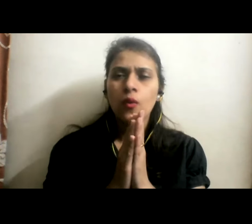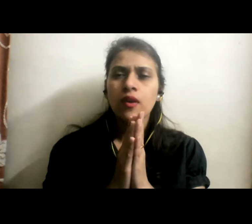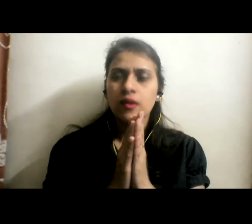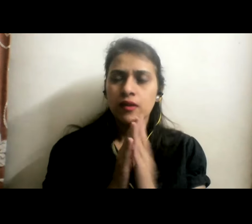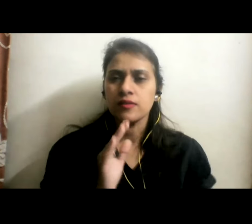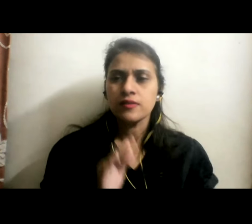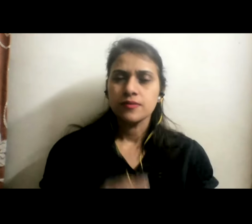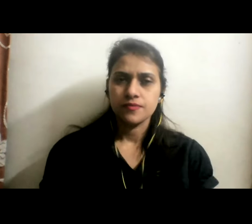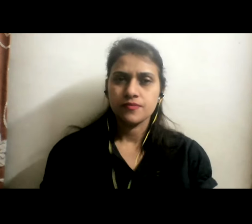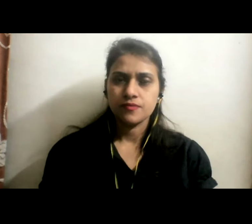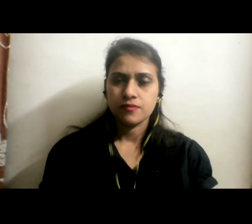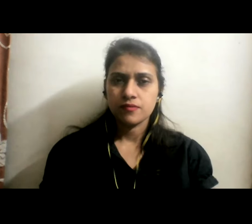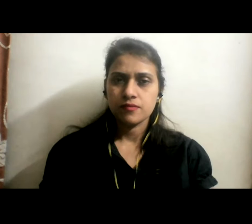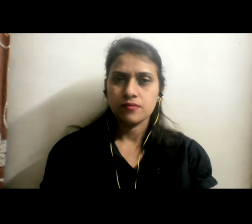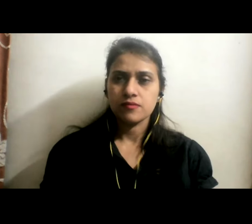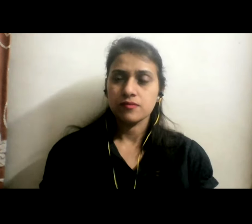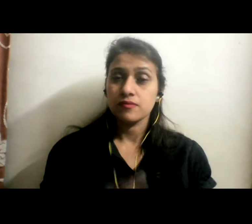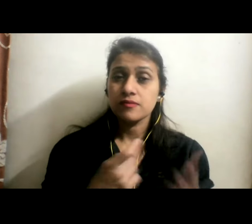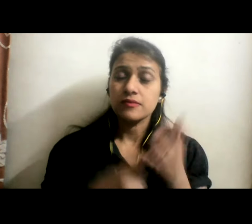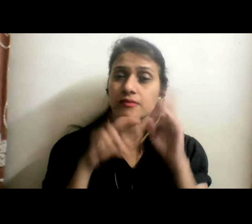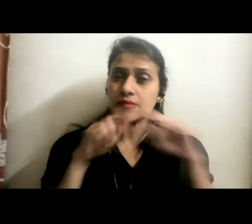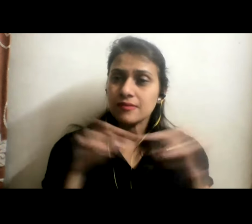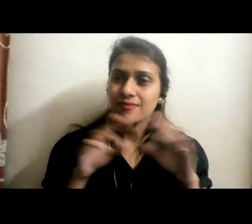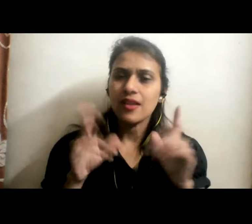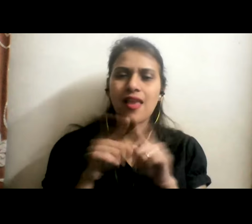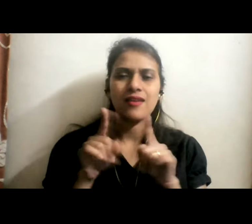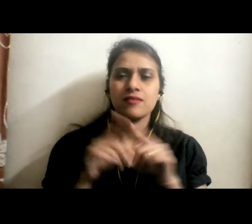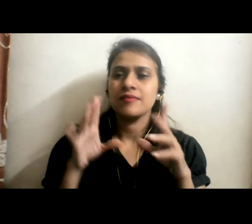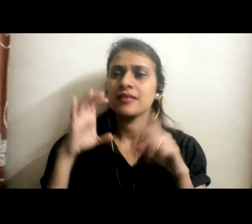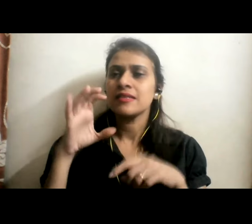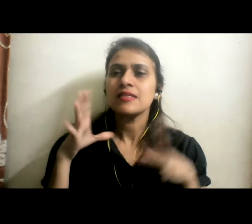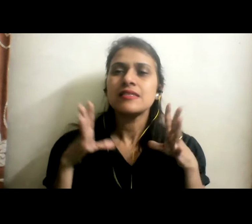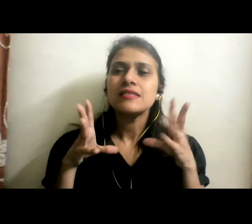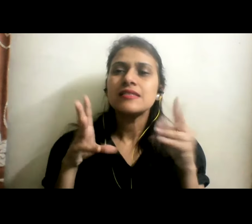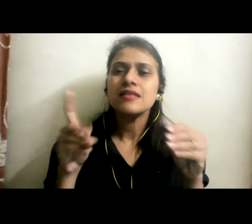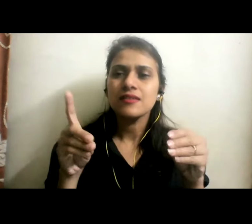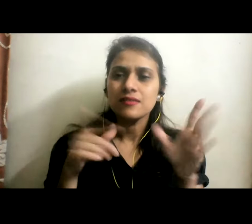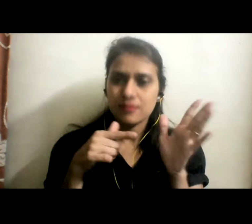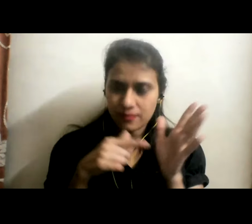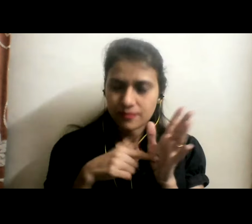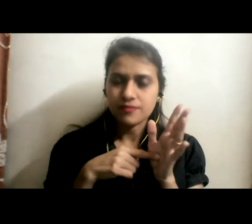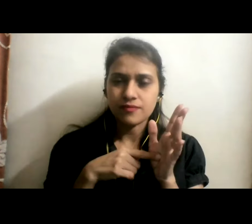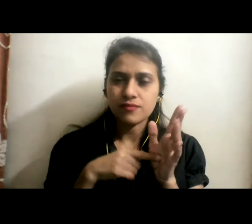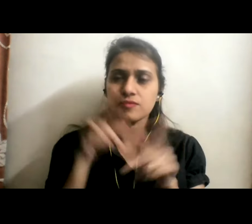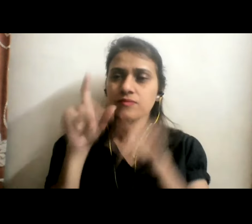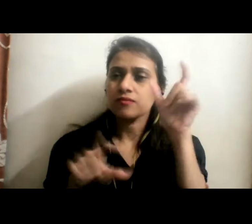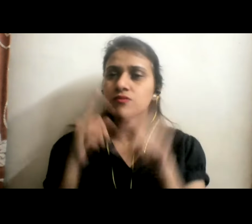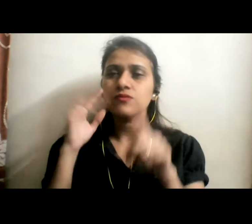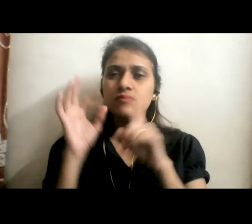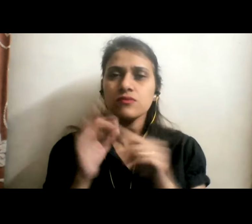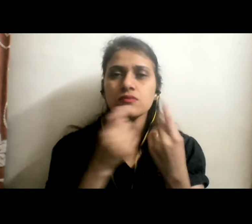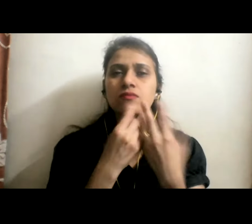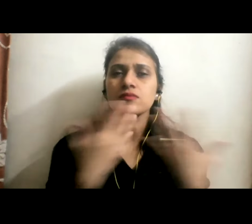research is regarding, then that's a census. However, most research is done with a sample. That is, you will not go and